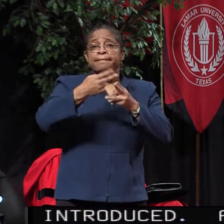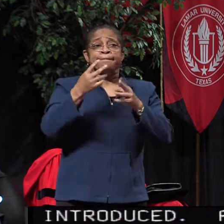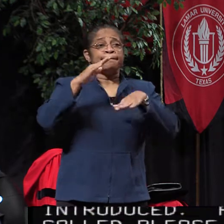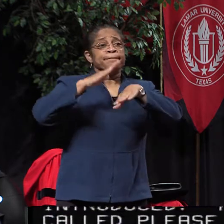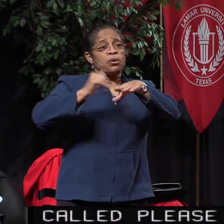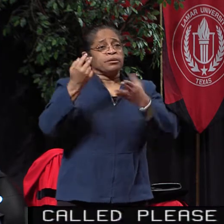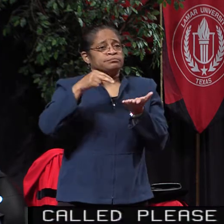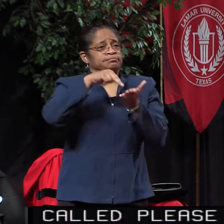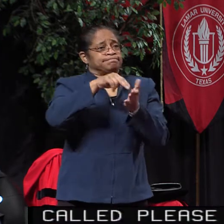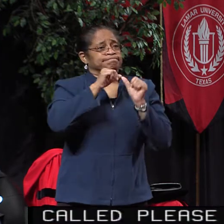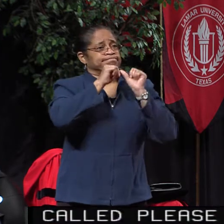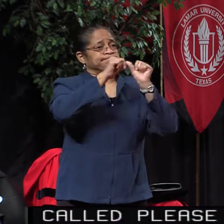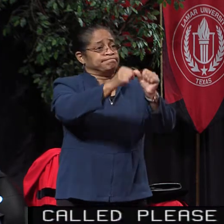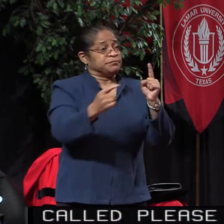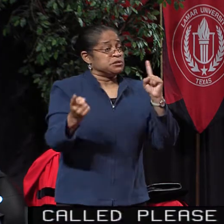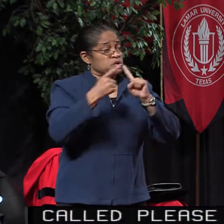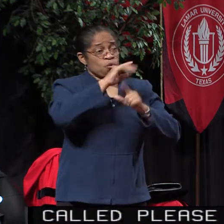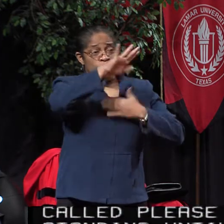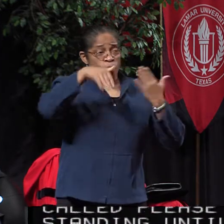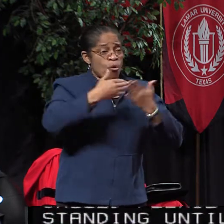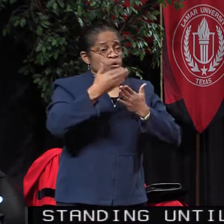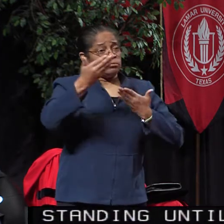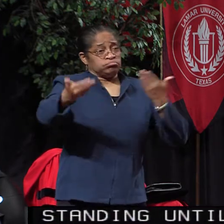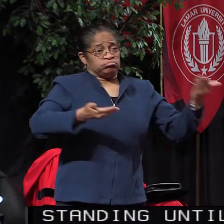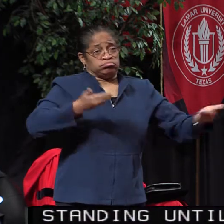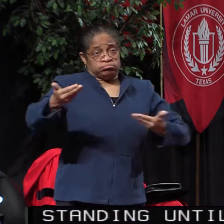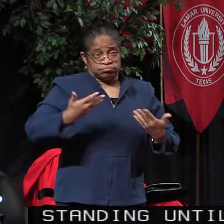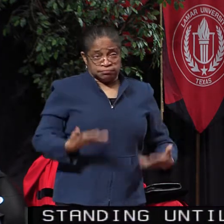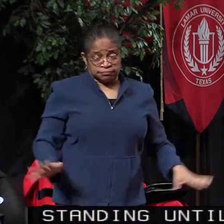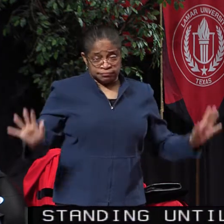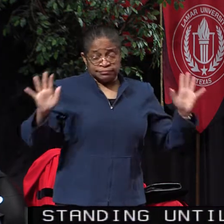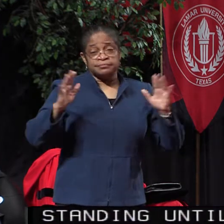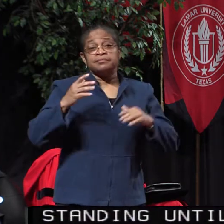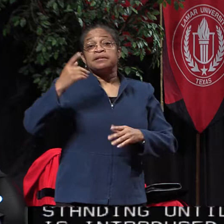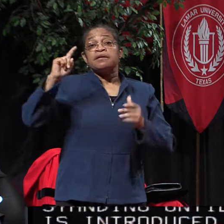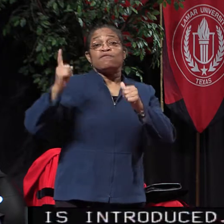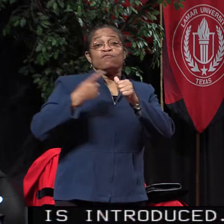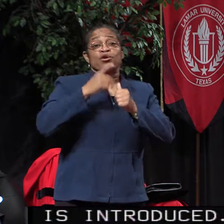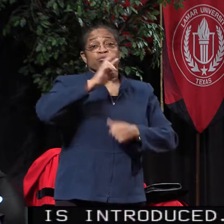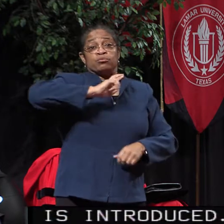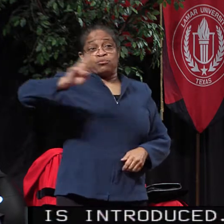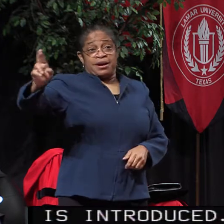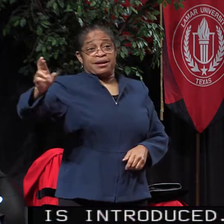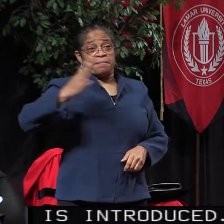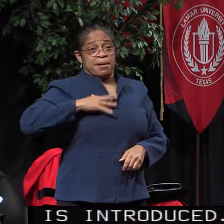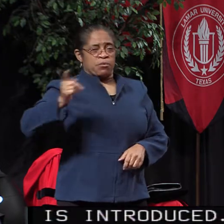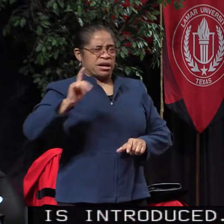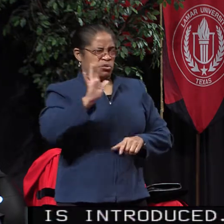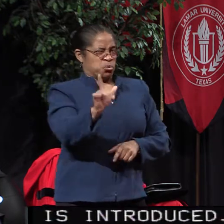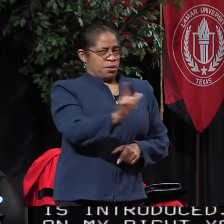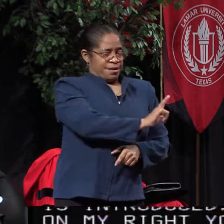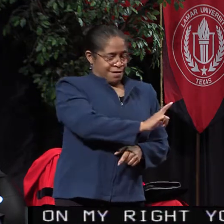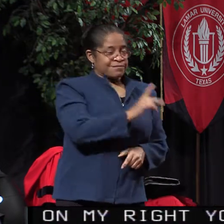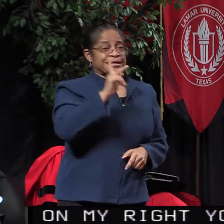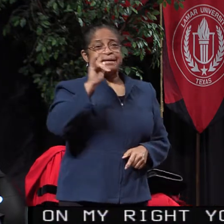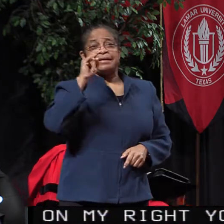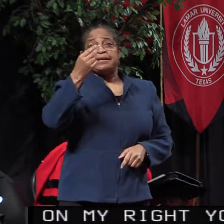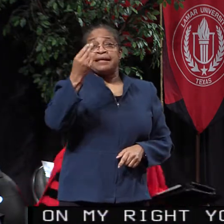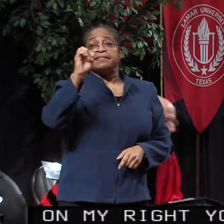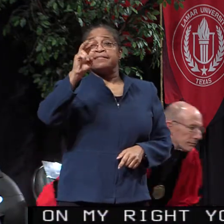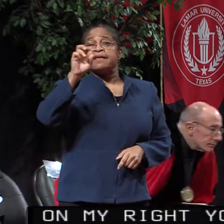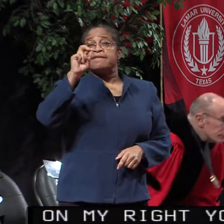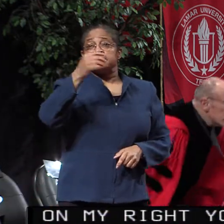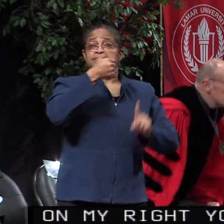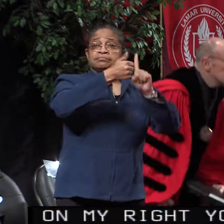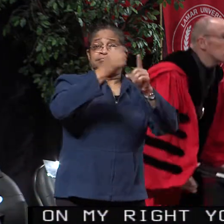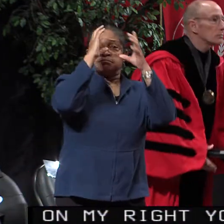until all of your group is introduced. Seated front row on my right and your left are Dr. Kenneth Evans,